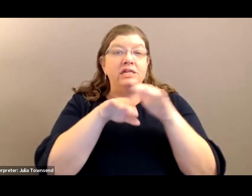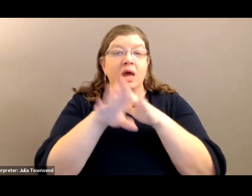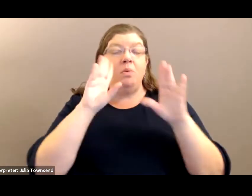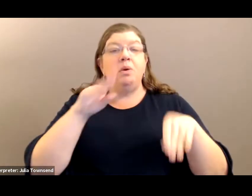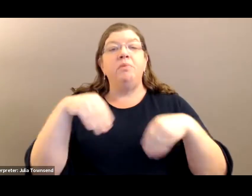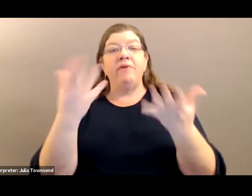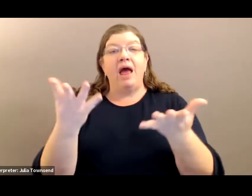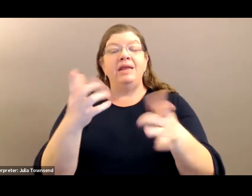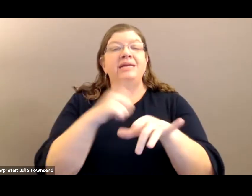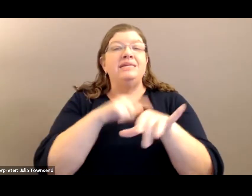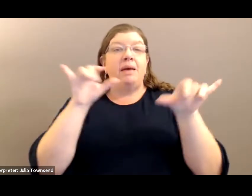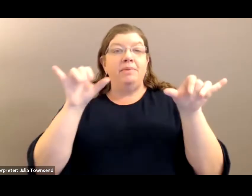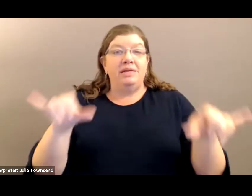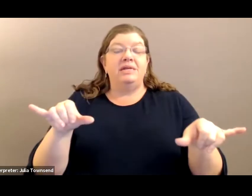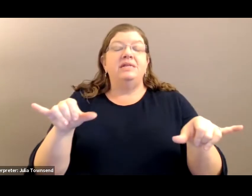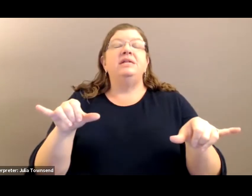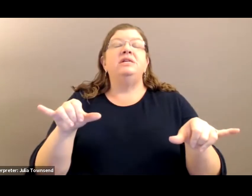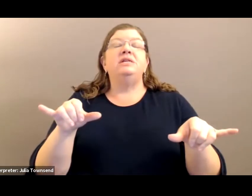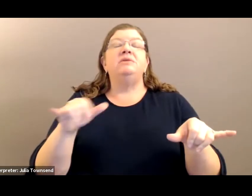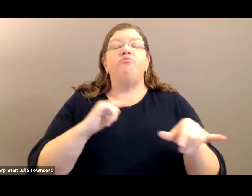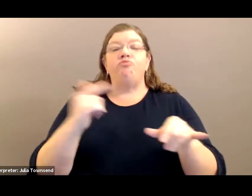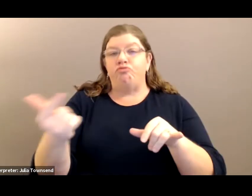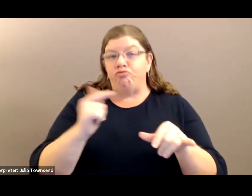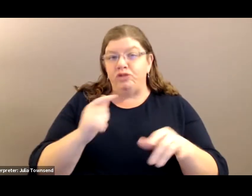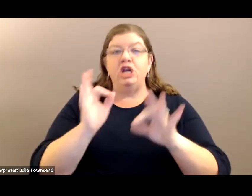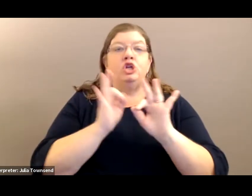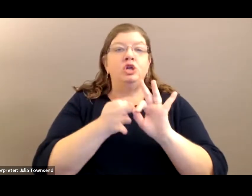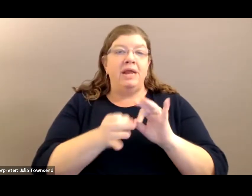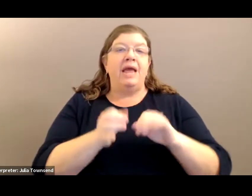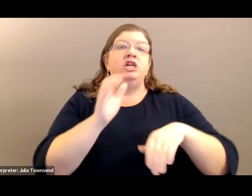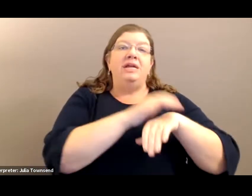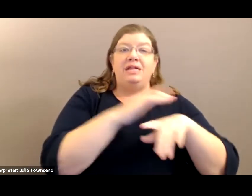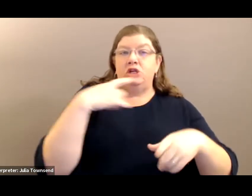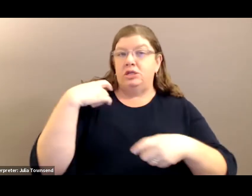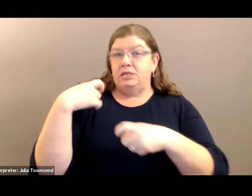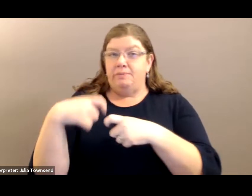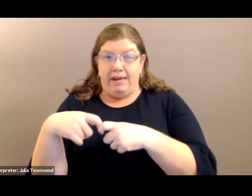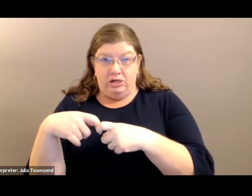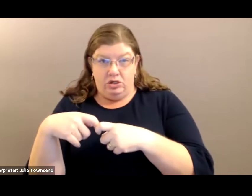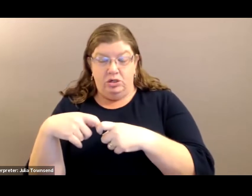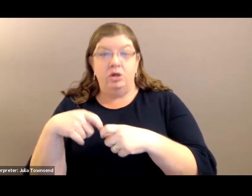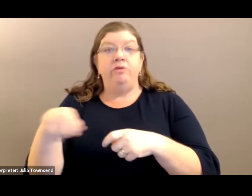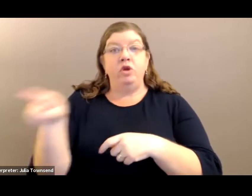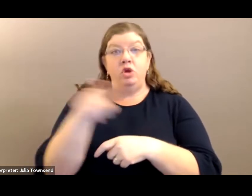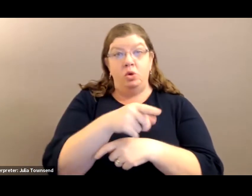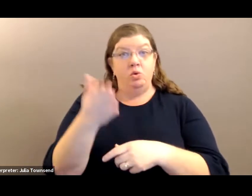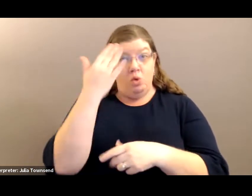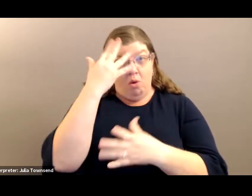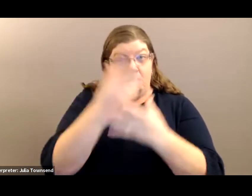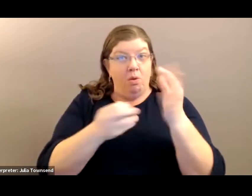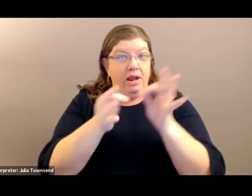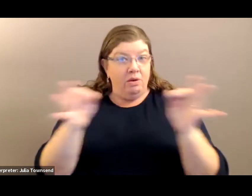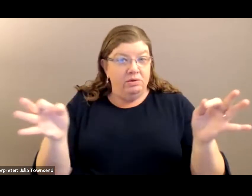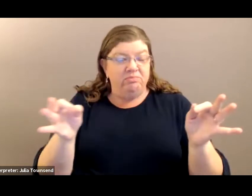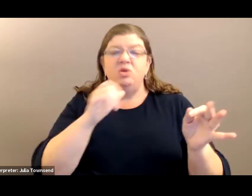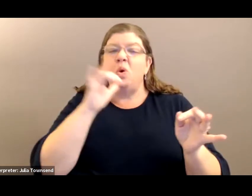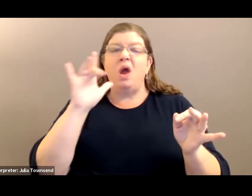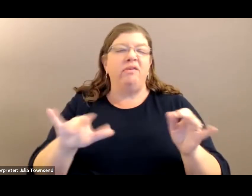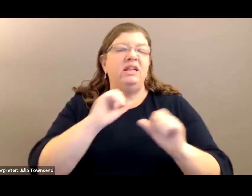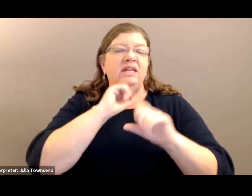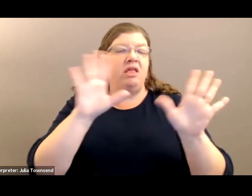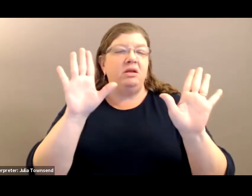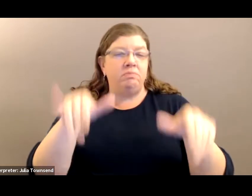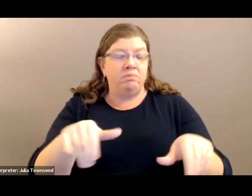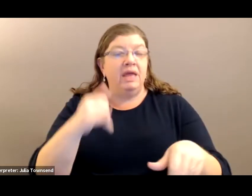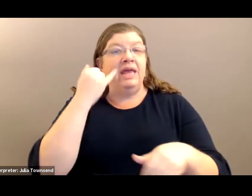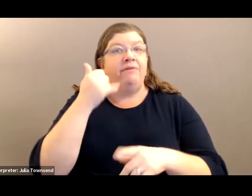providing simultaneous bidirectional interpretation in English and Spanish. If you are bilingual, you do not have to click anything.